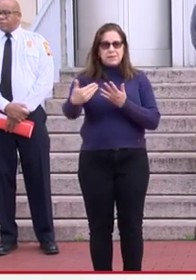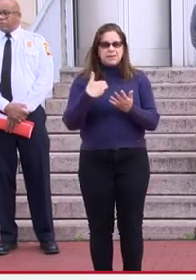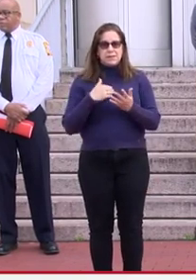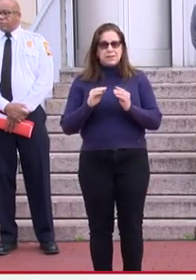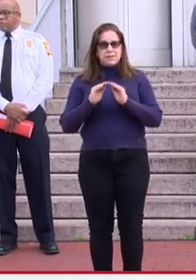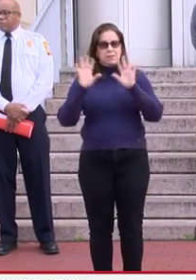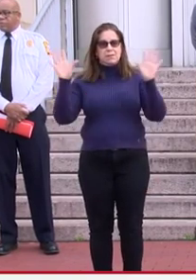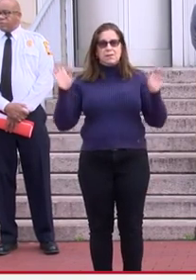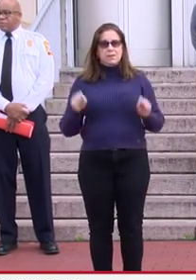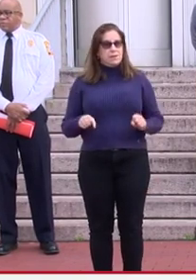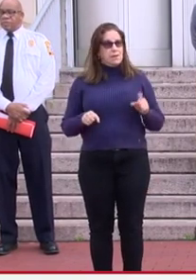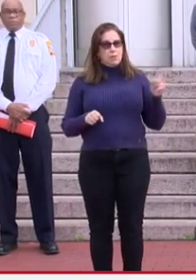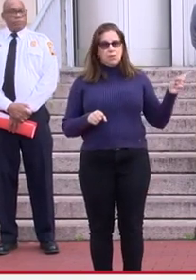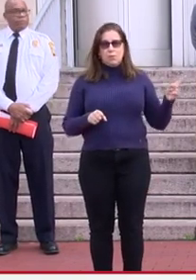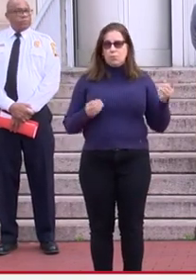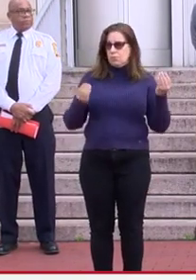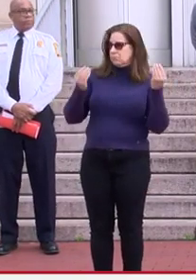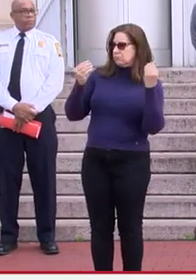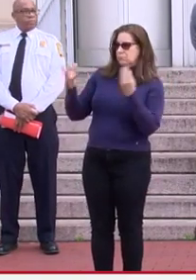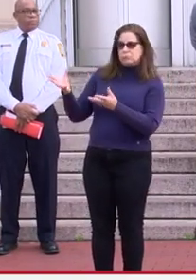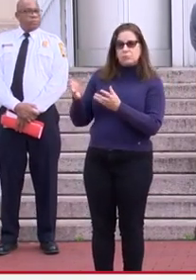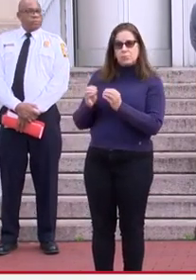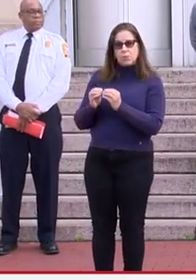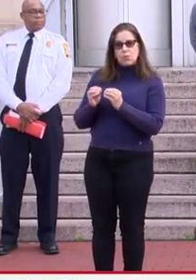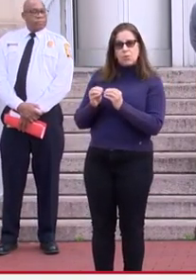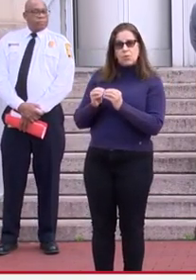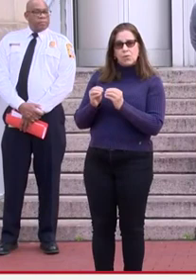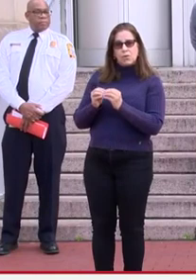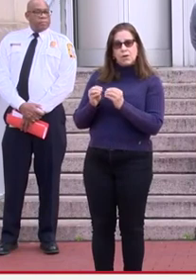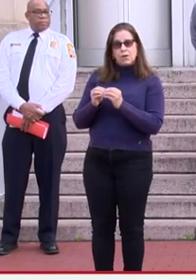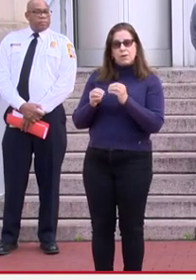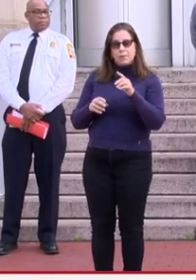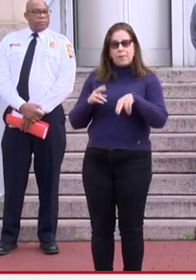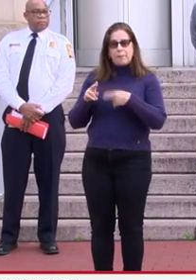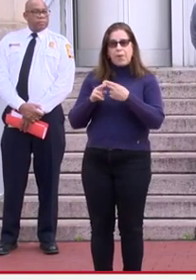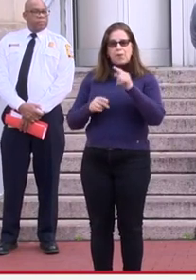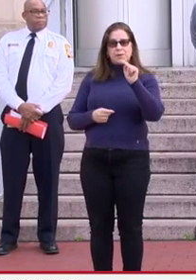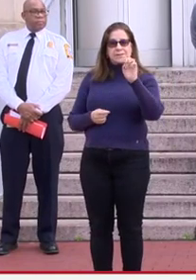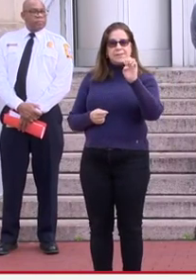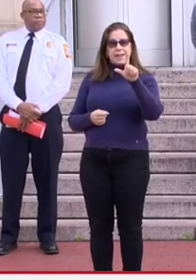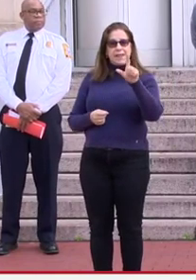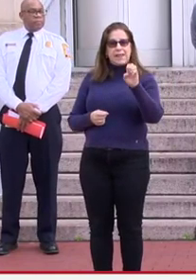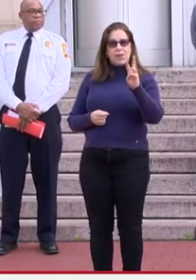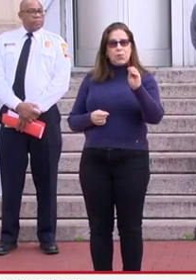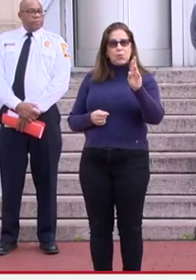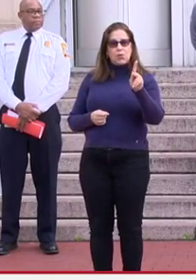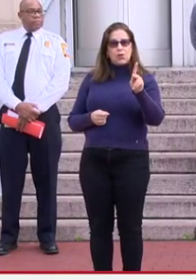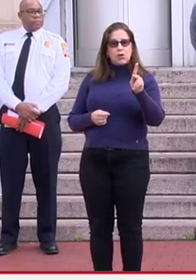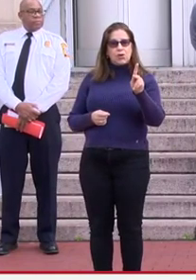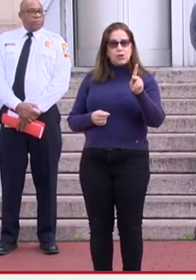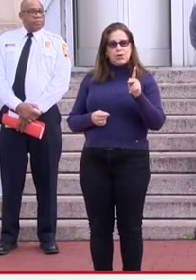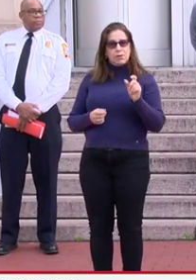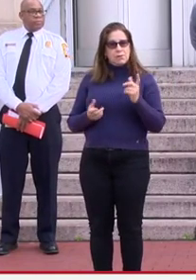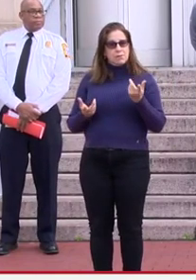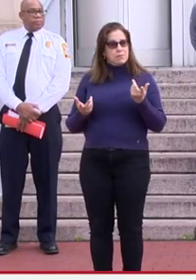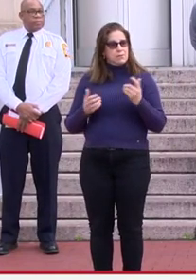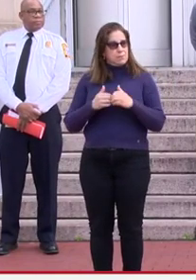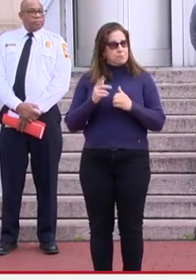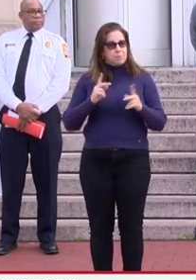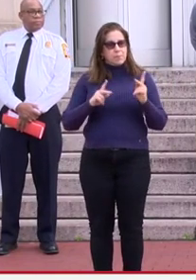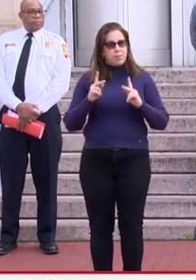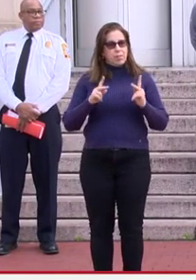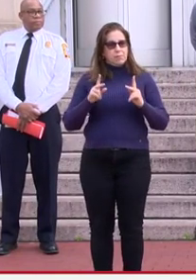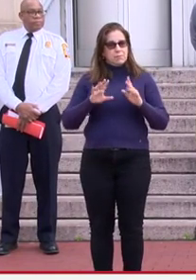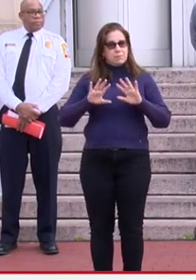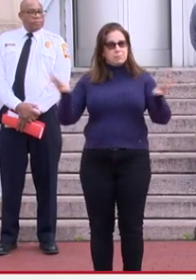seeing council meetings and... Oh, the council. Oh, thank you for mentioning it because I do want to give my appreciation